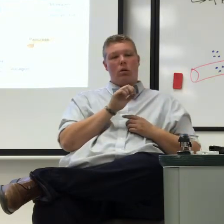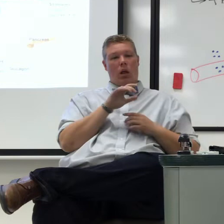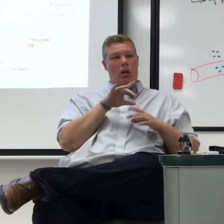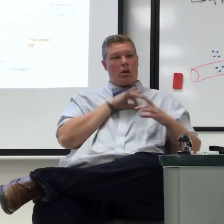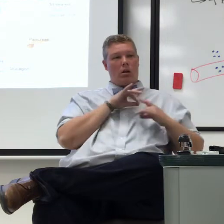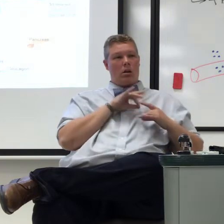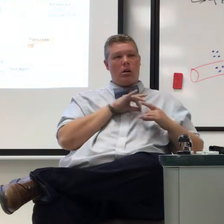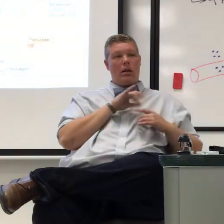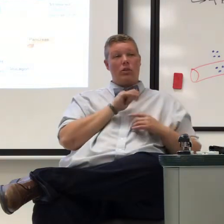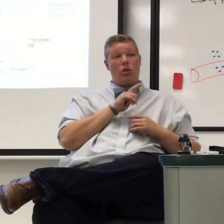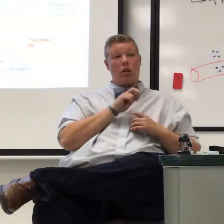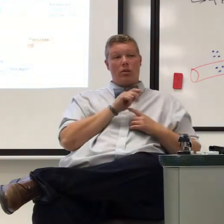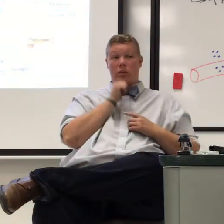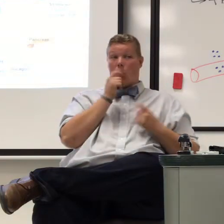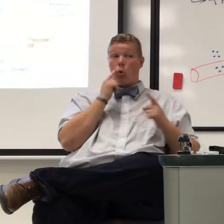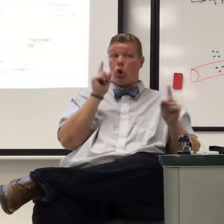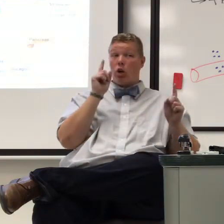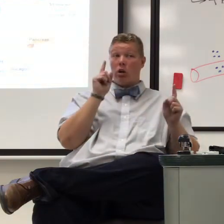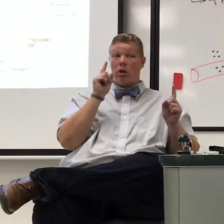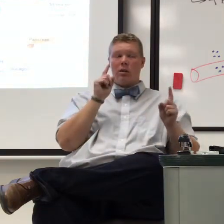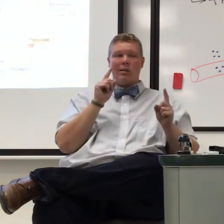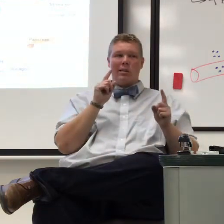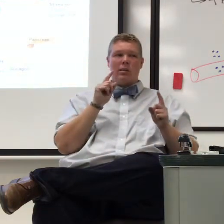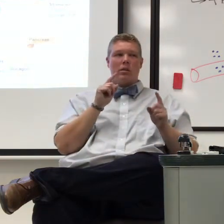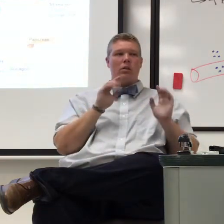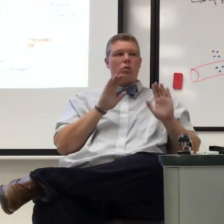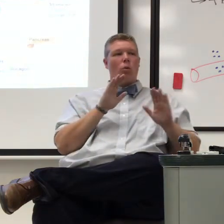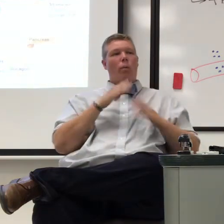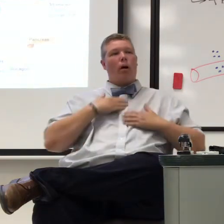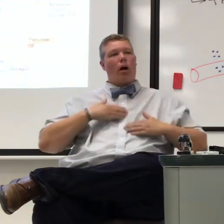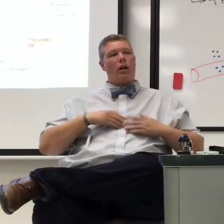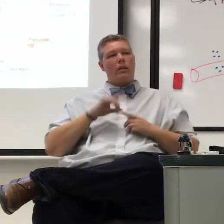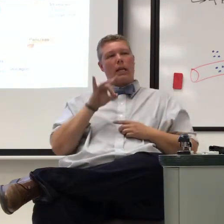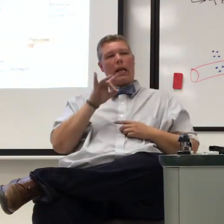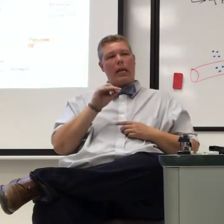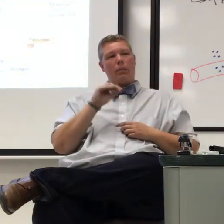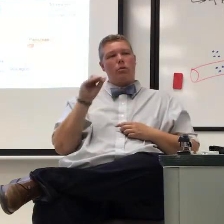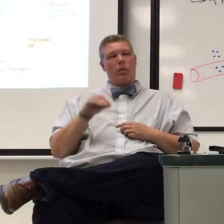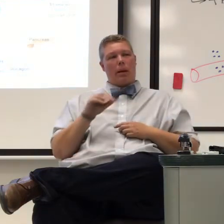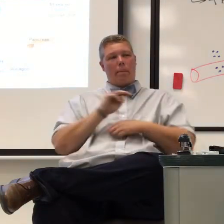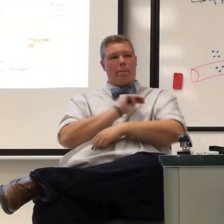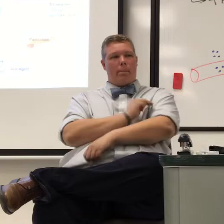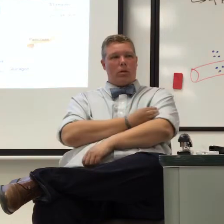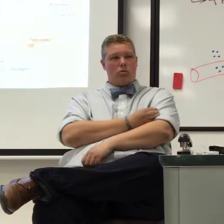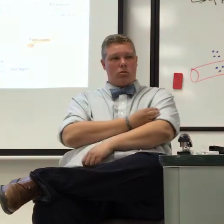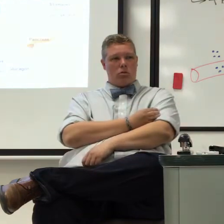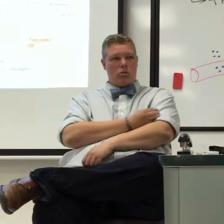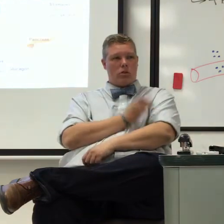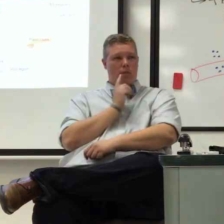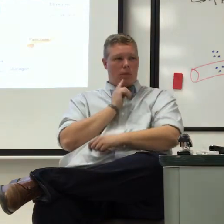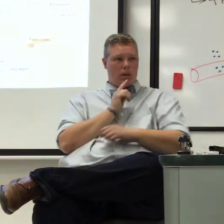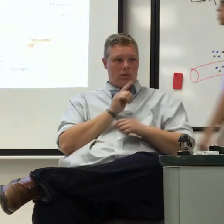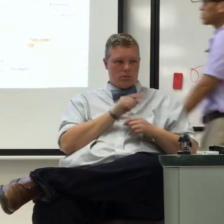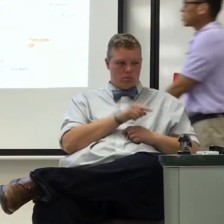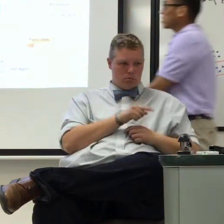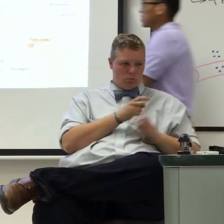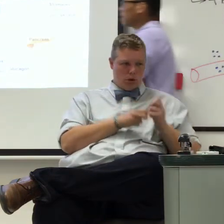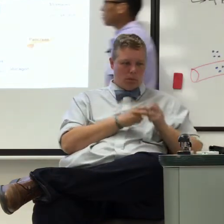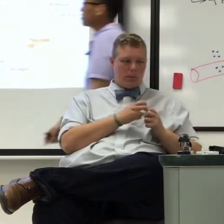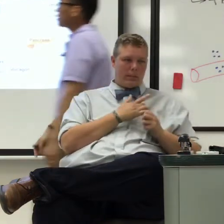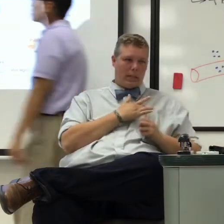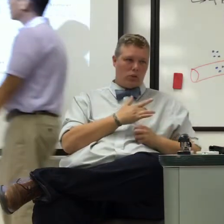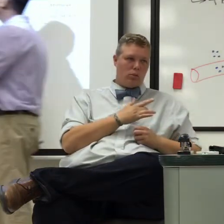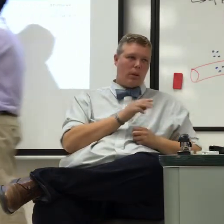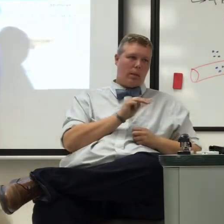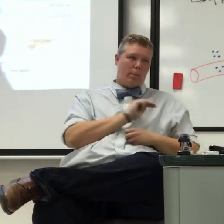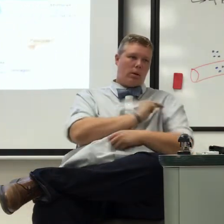is 80% muscle. If there's a sign of insulin resistance, it's going to be from the muscle. But normally this is how it works.